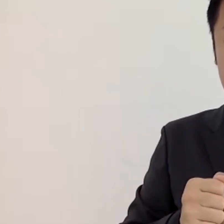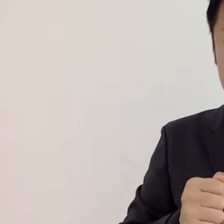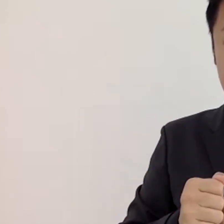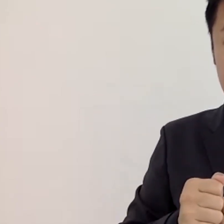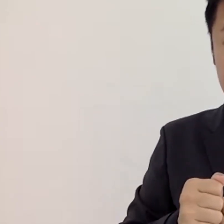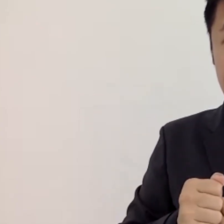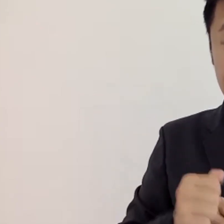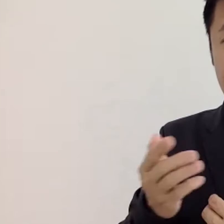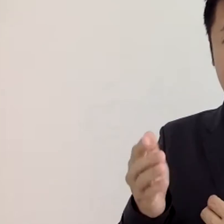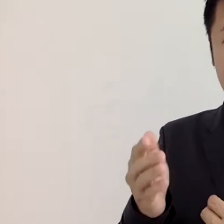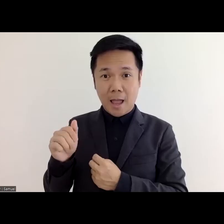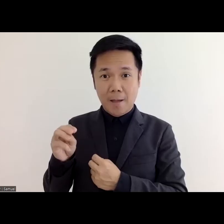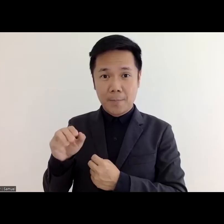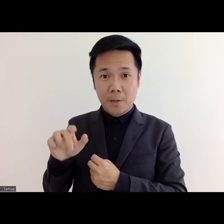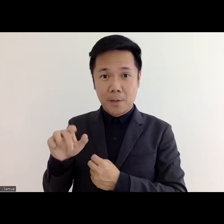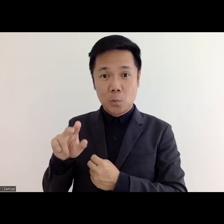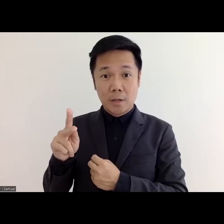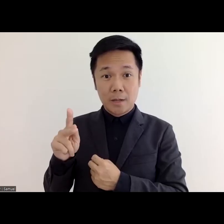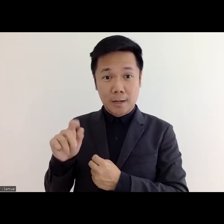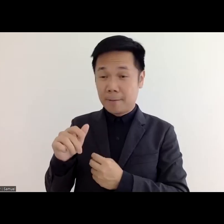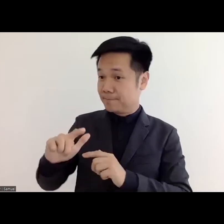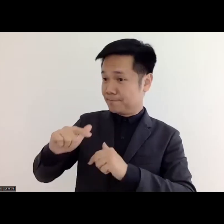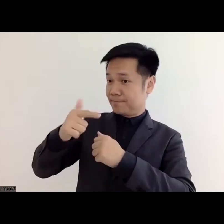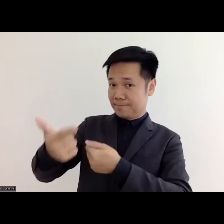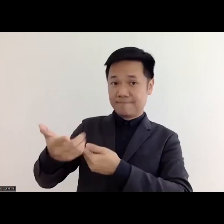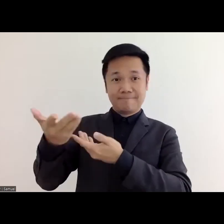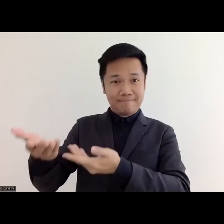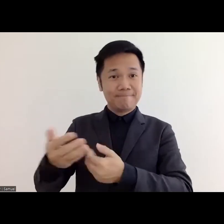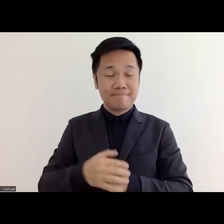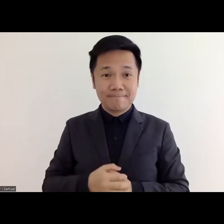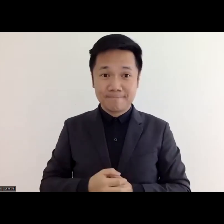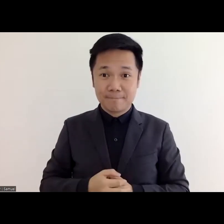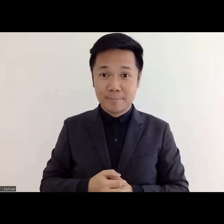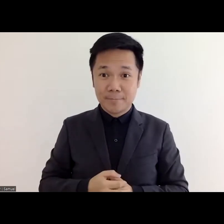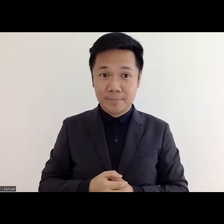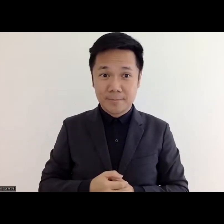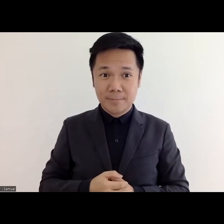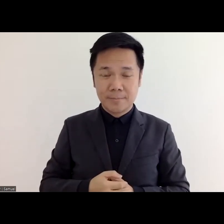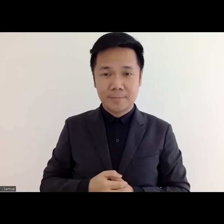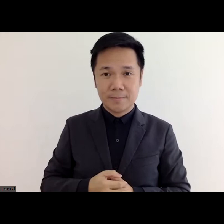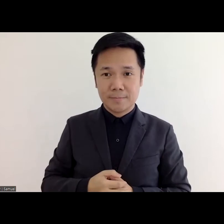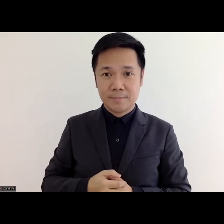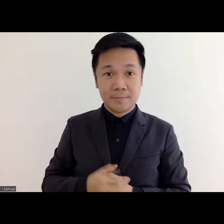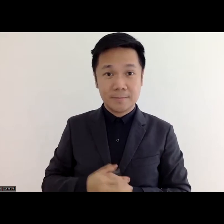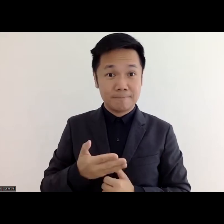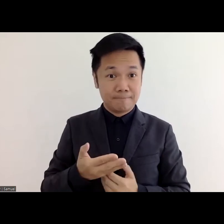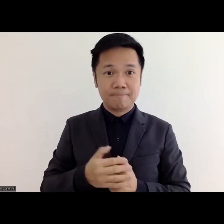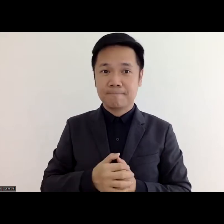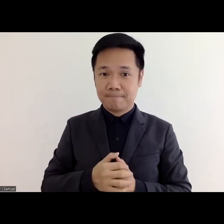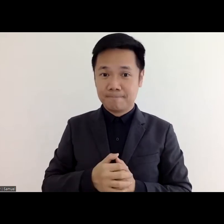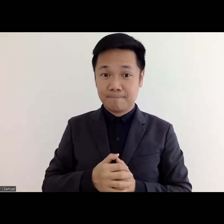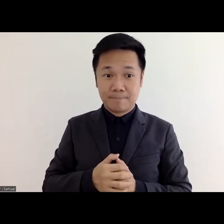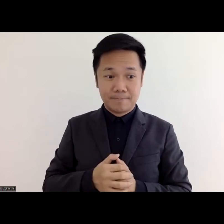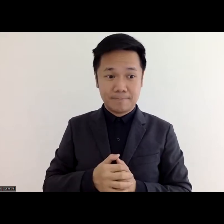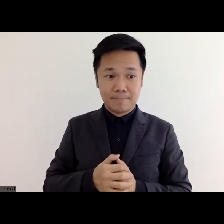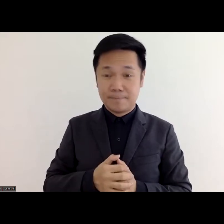Ms. Niluka Gunawardhane, floor is yours. So